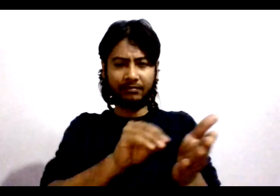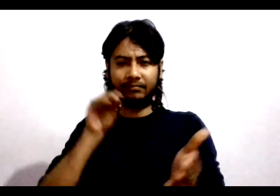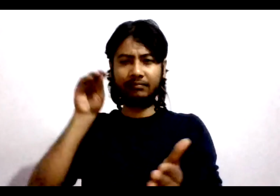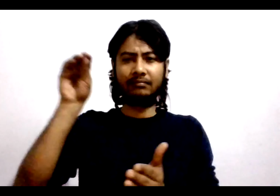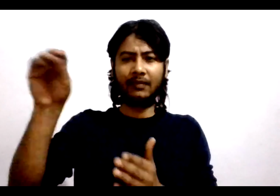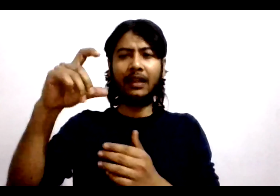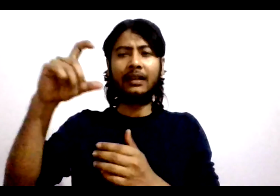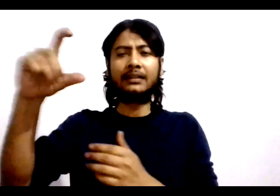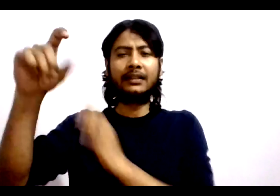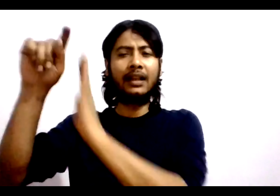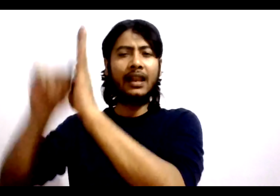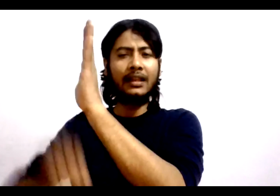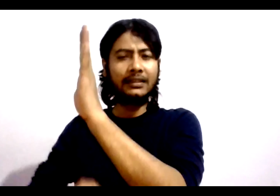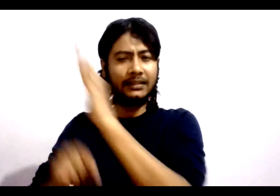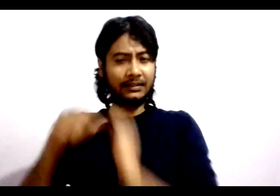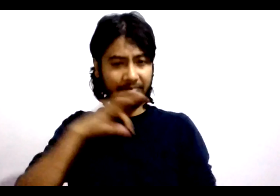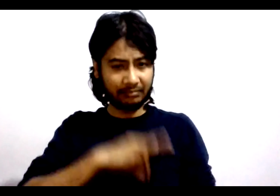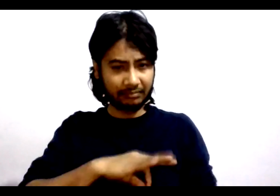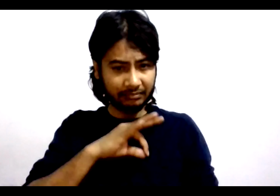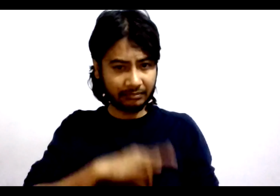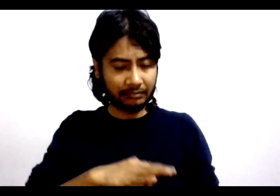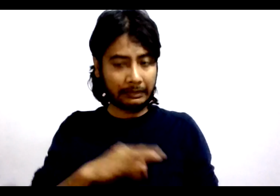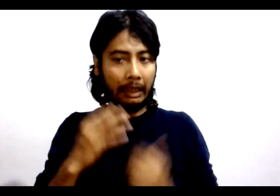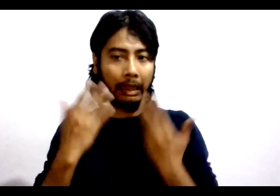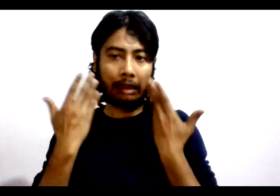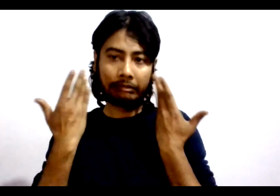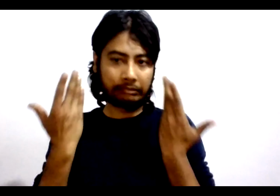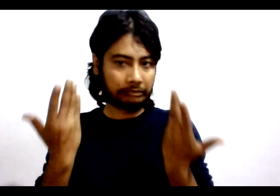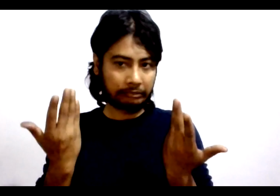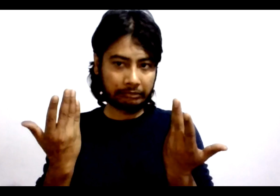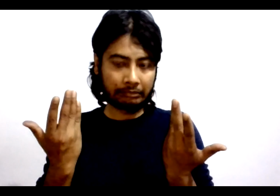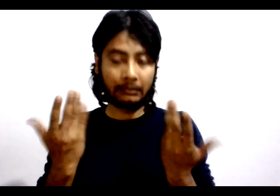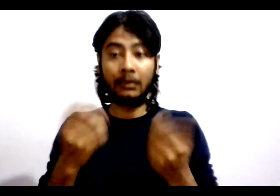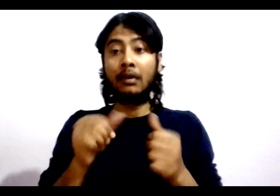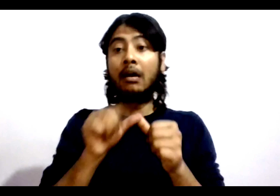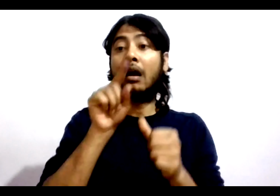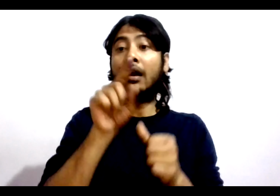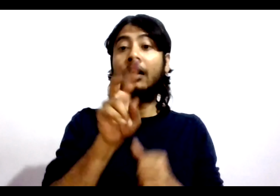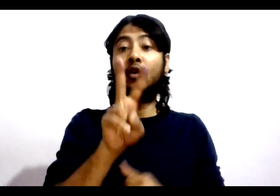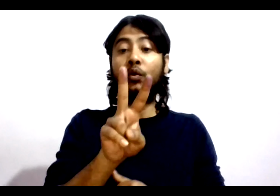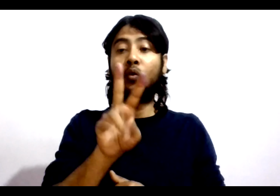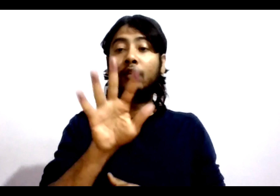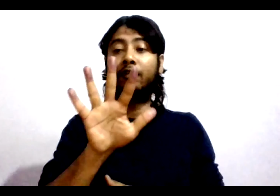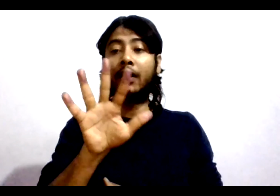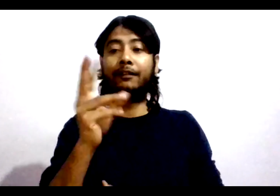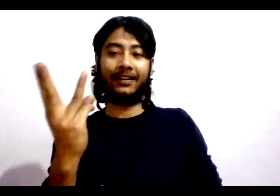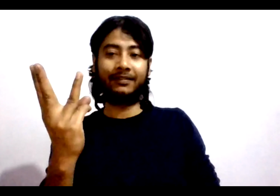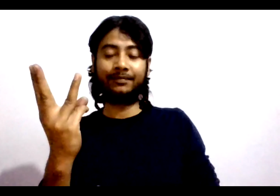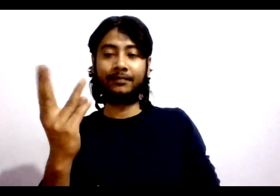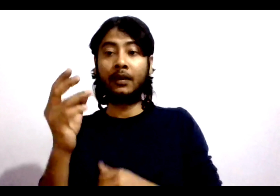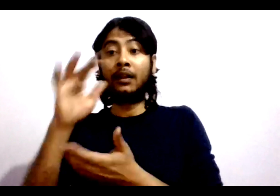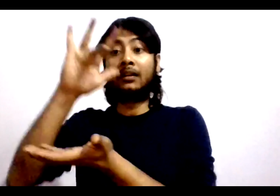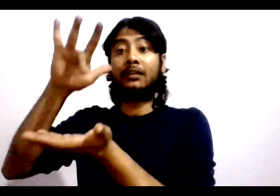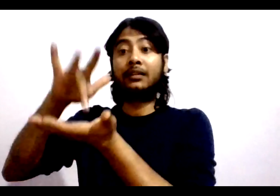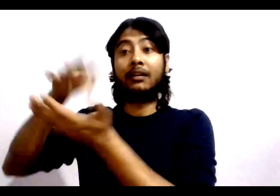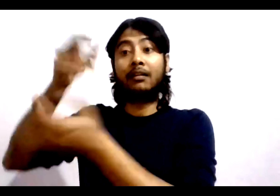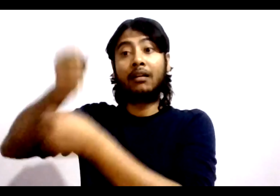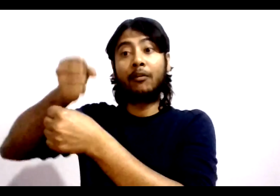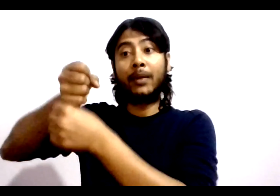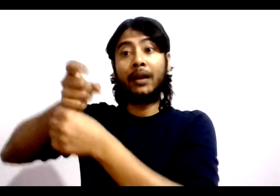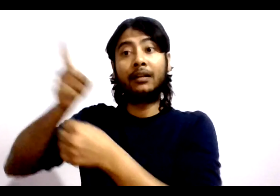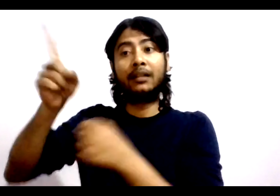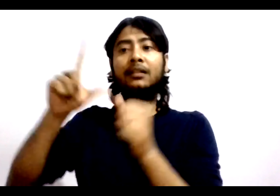concurrent list, because by virtue of the Article 253, the union government has already created a law and which is enforceable